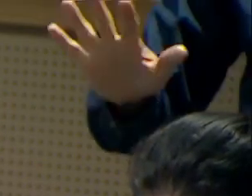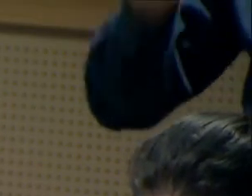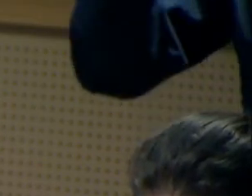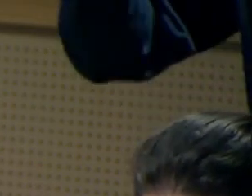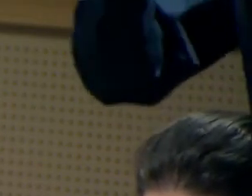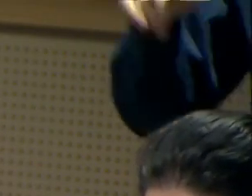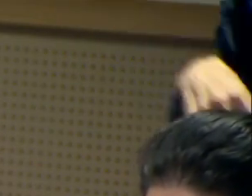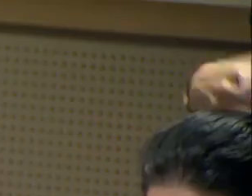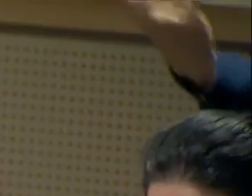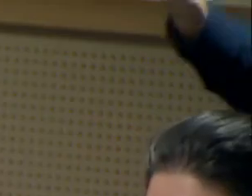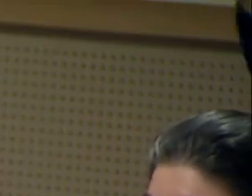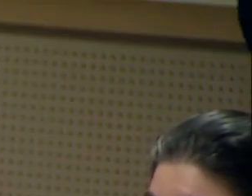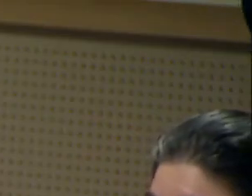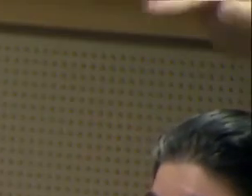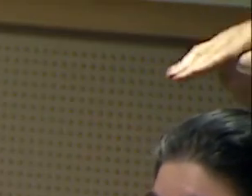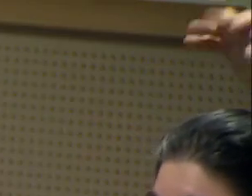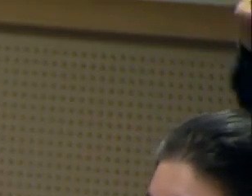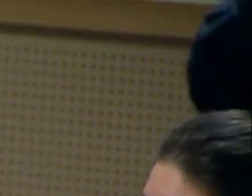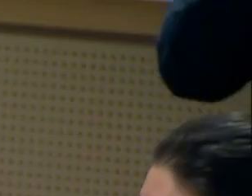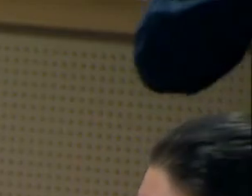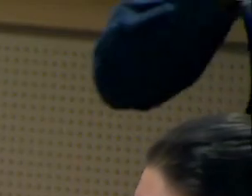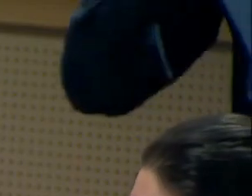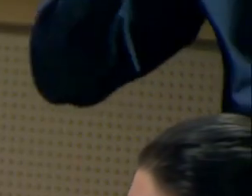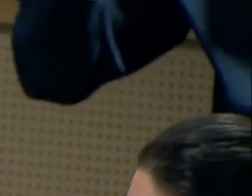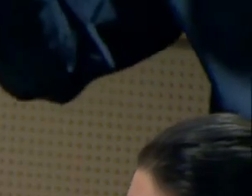the law and supported decision-making.